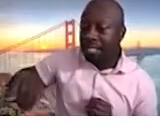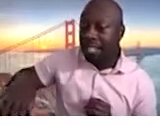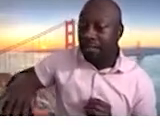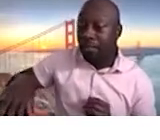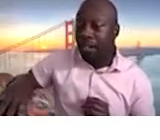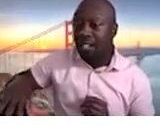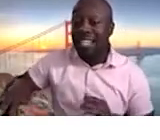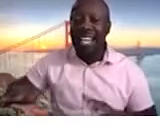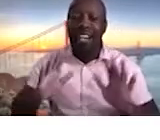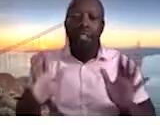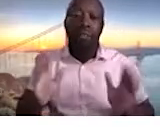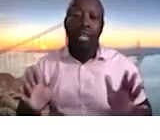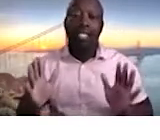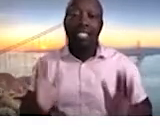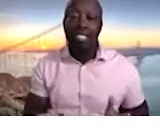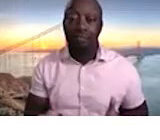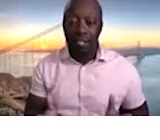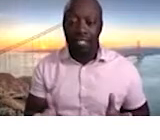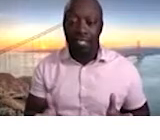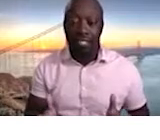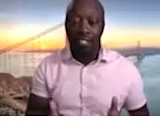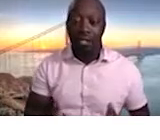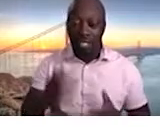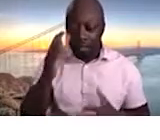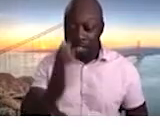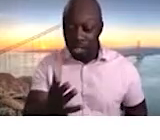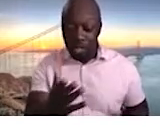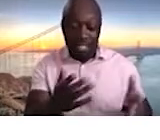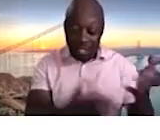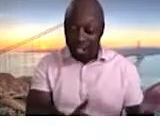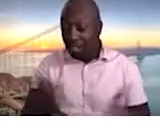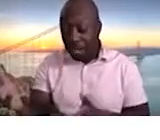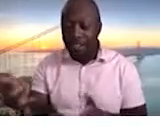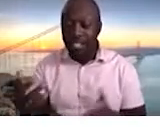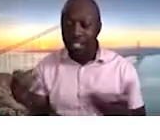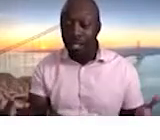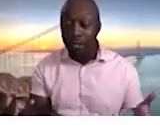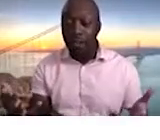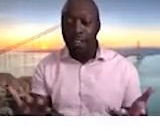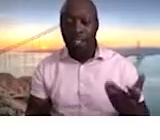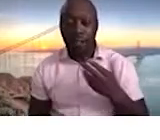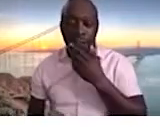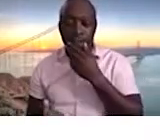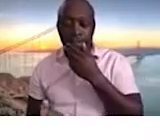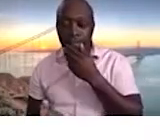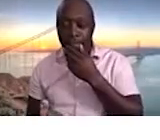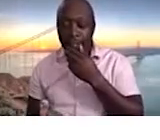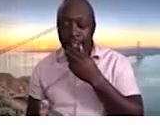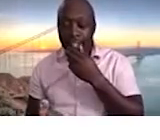baby sign for more. Every baby is different. So it's up to you as the guardian or parent to know that,